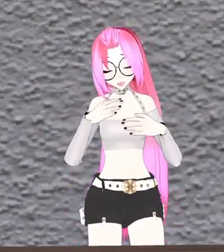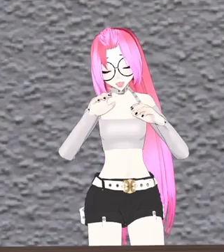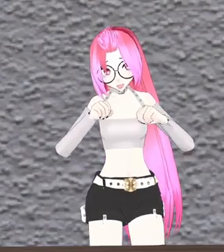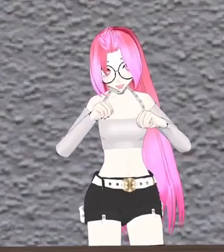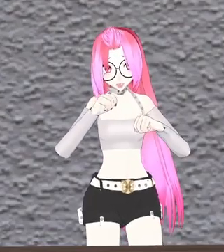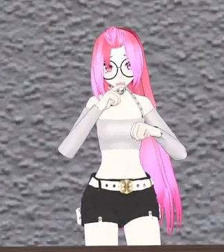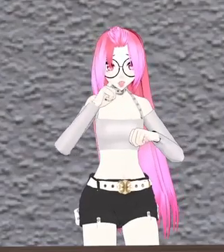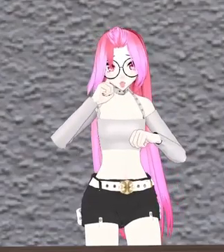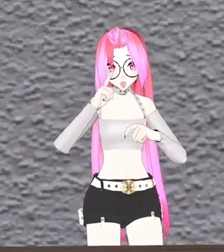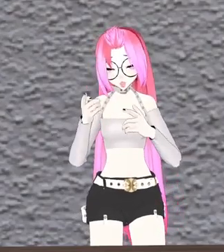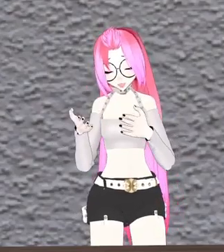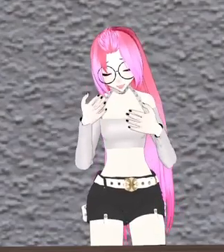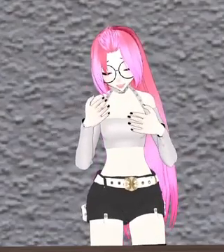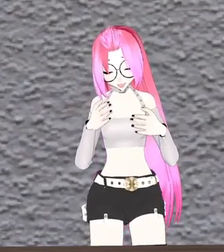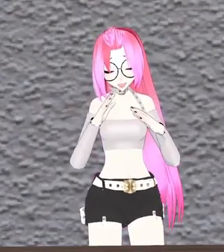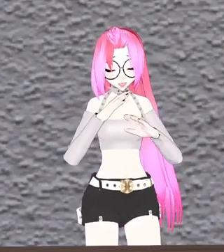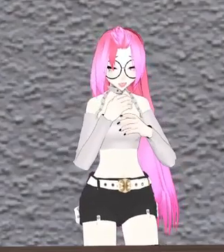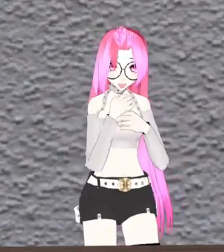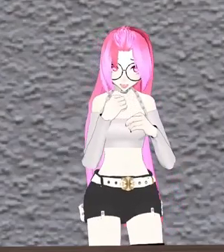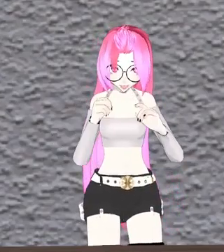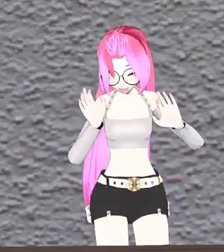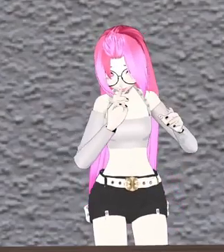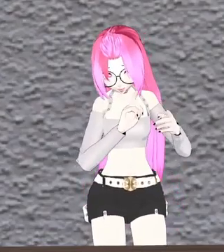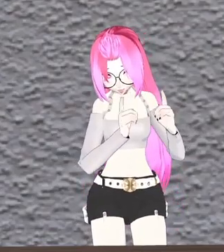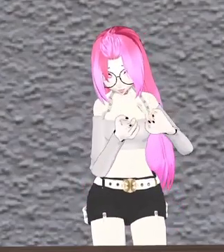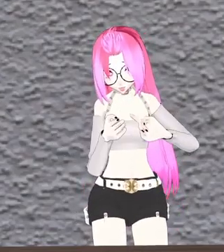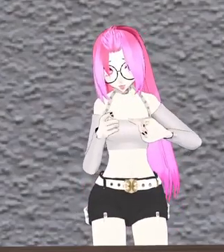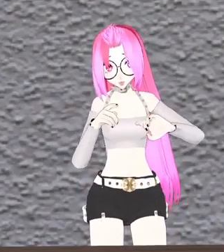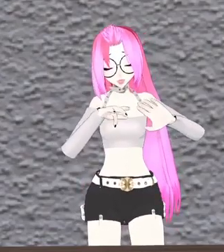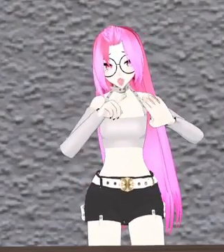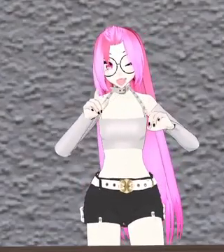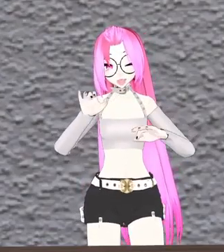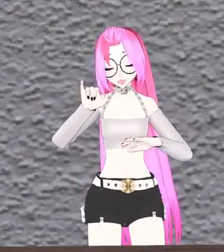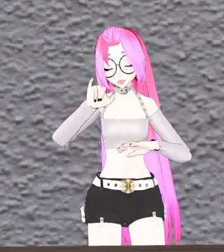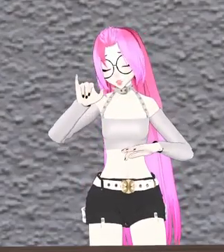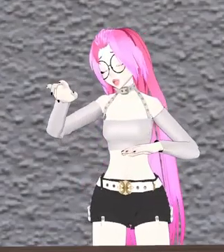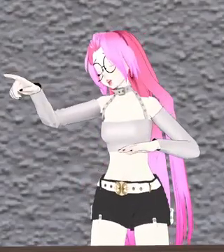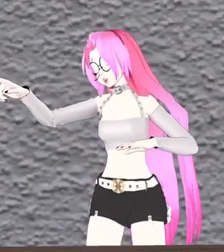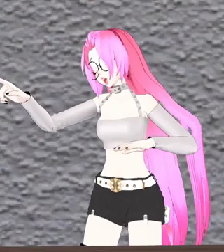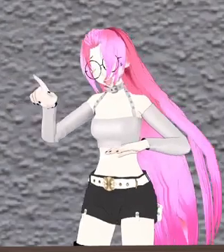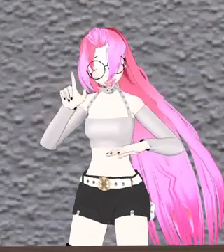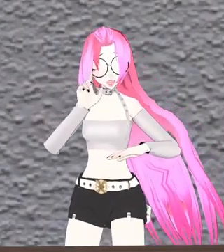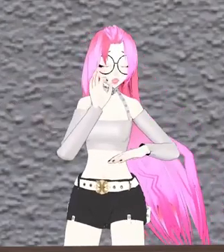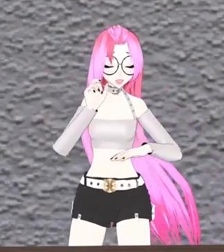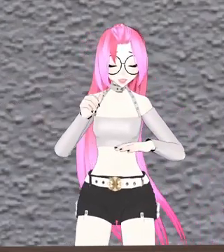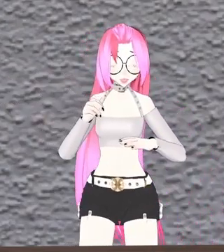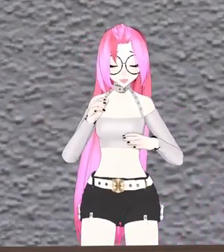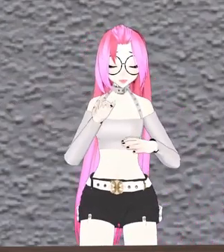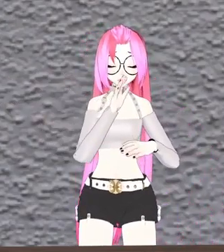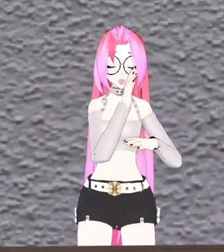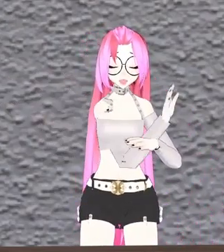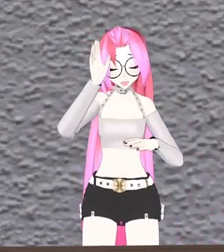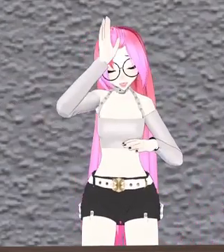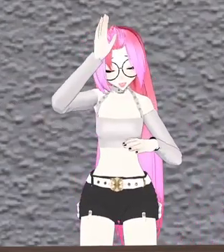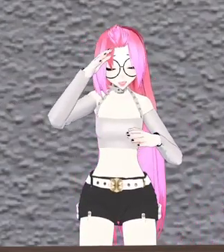but I chose to accept the one that a deaf person gave to me, and I love it so much I'm never going to change it. But somebody like Crow, he's deaf, so his parents,